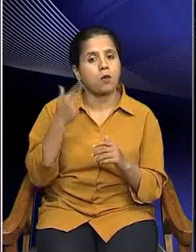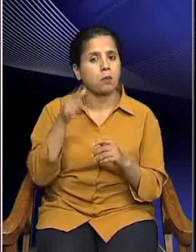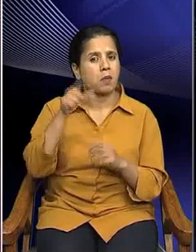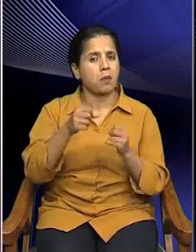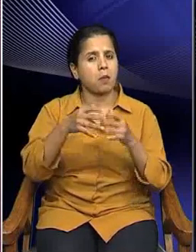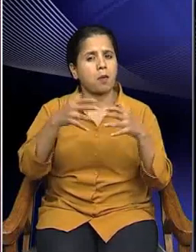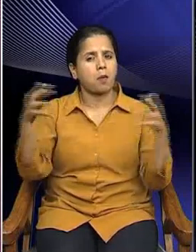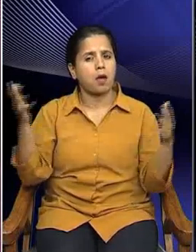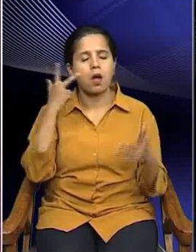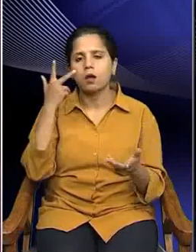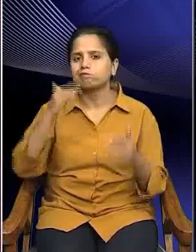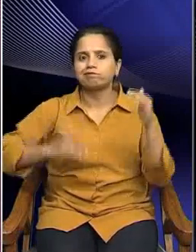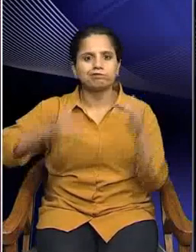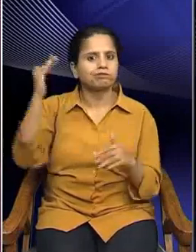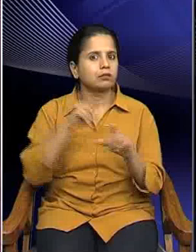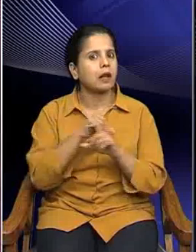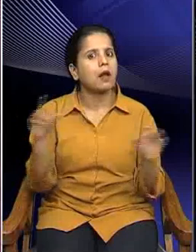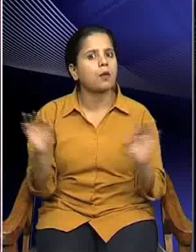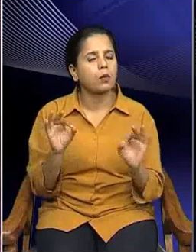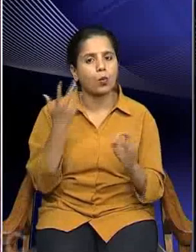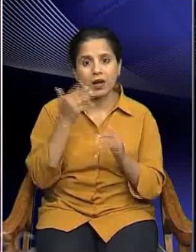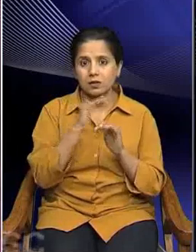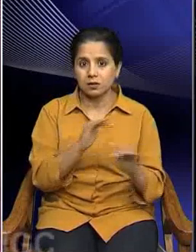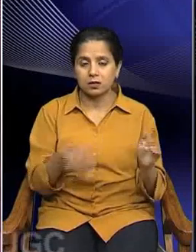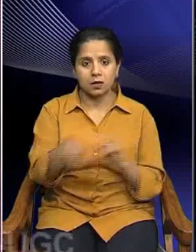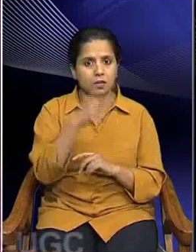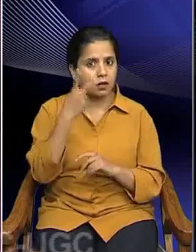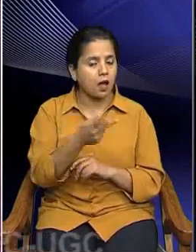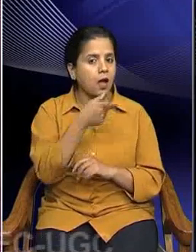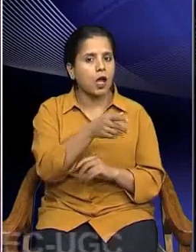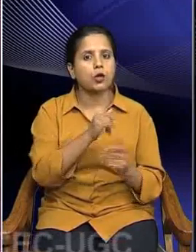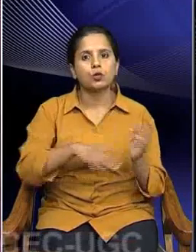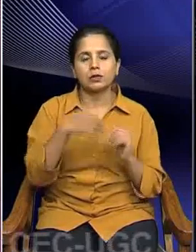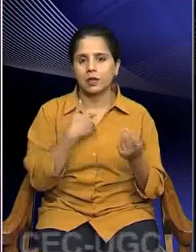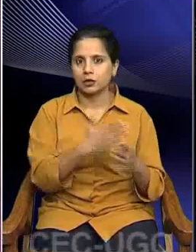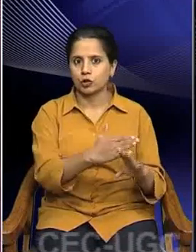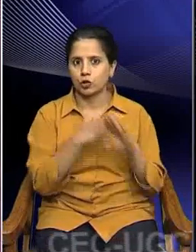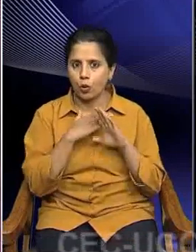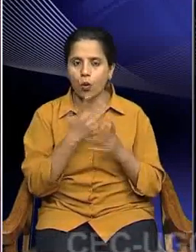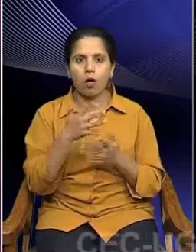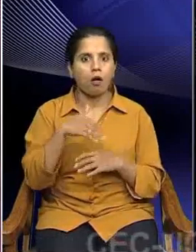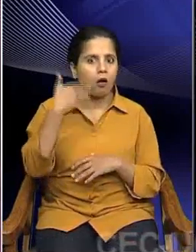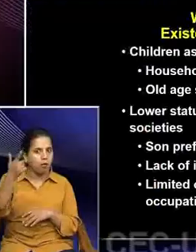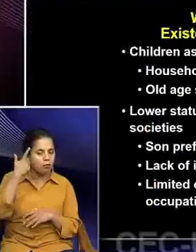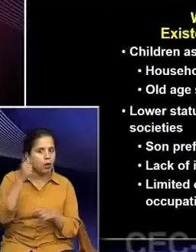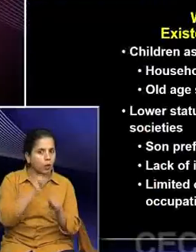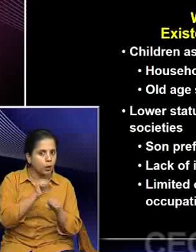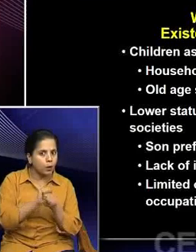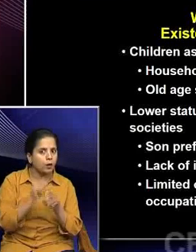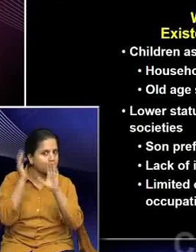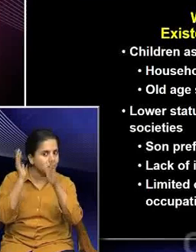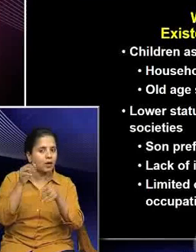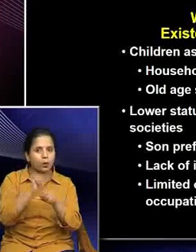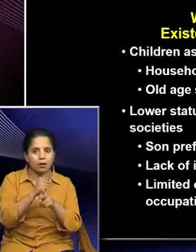very insignificant. So because children was considered as a source of security and labor in the traditional society, also